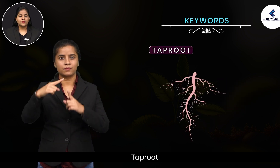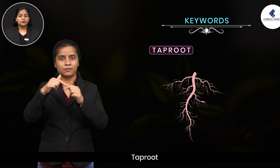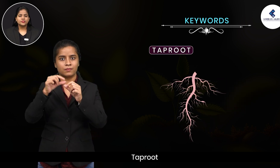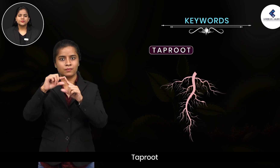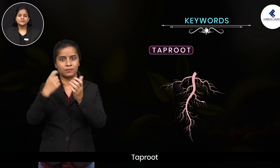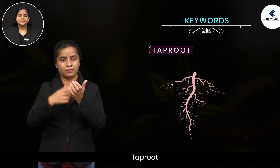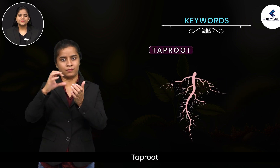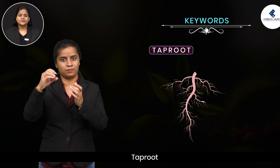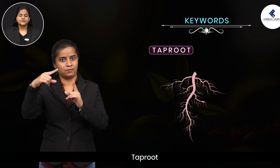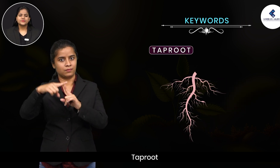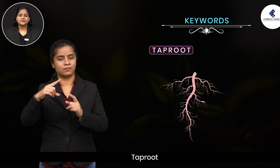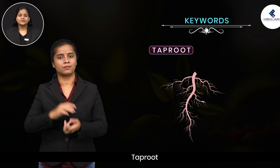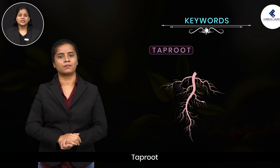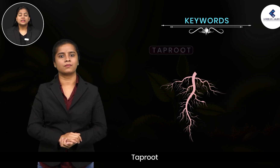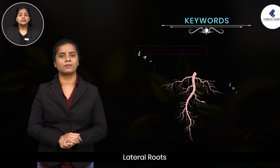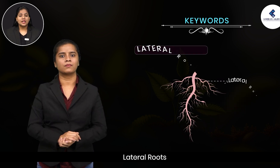taproot,